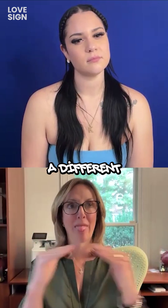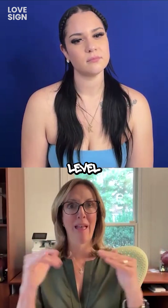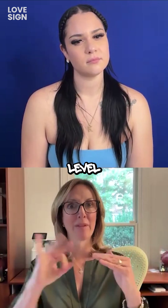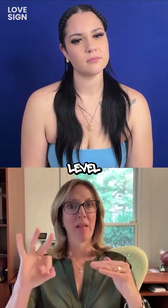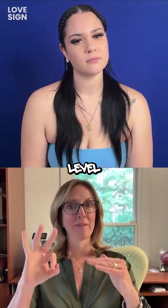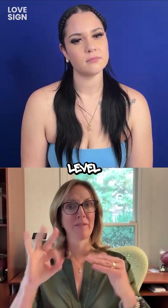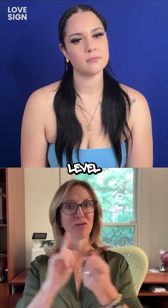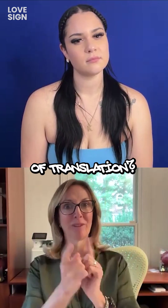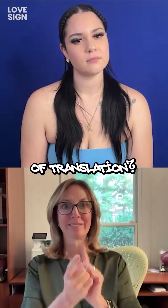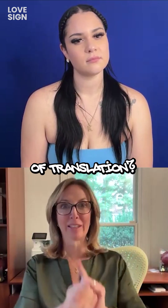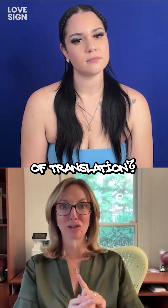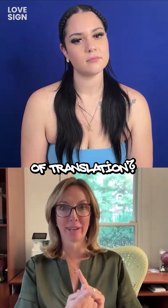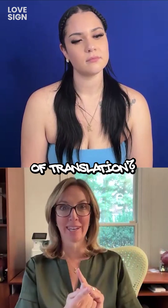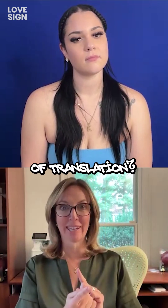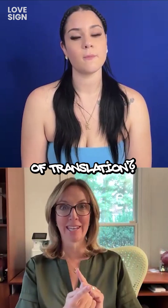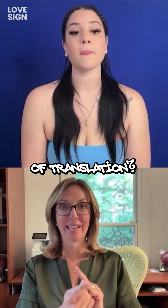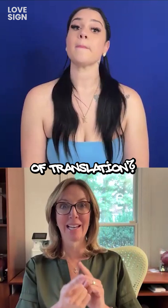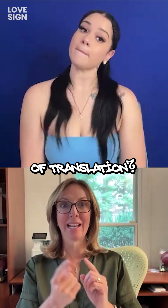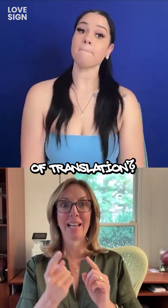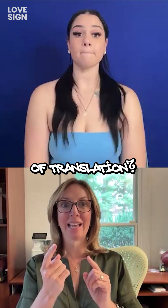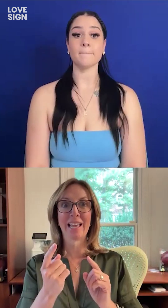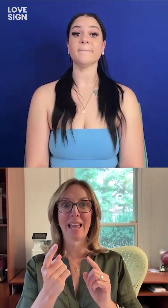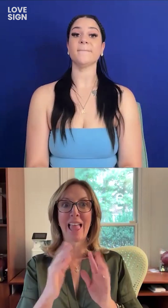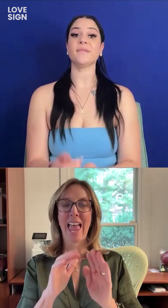Is it a different level of translation?